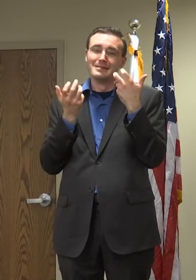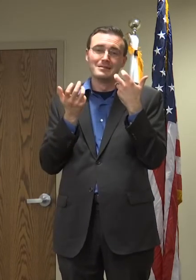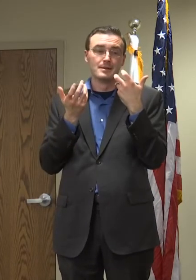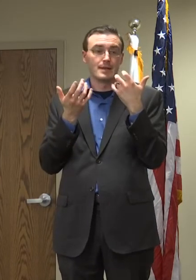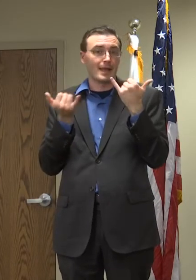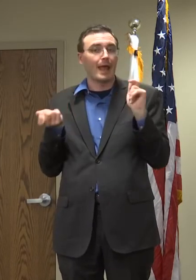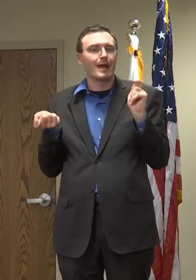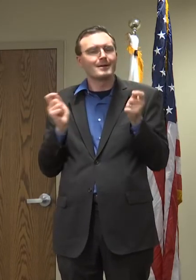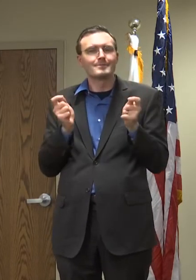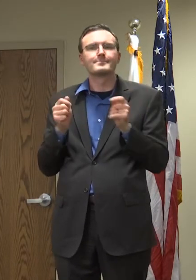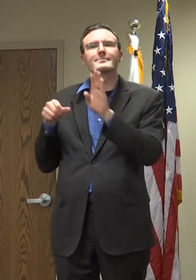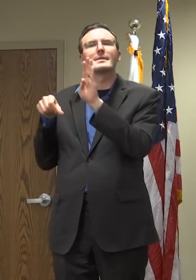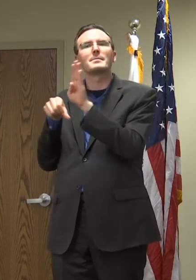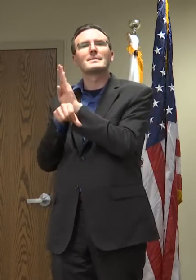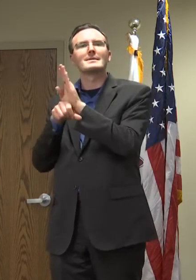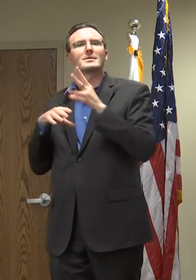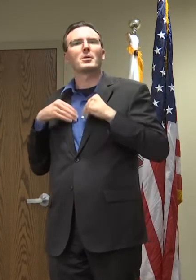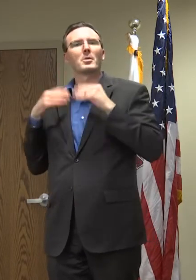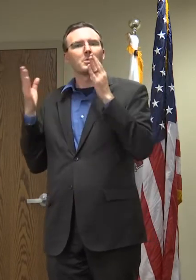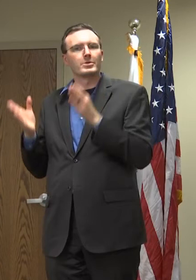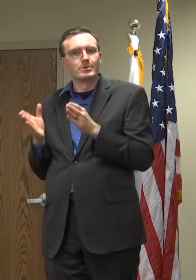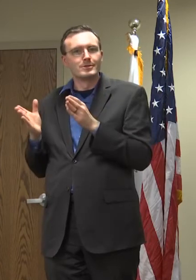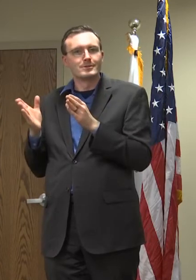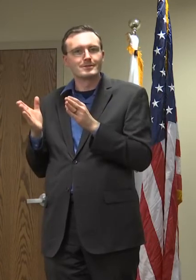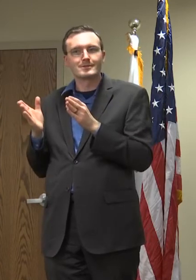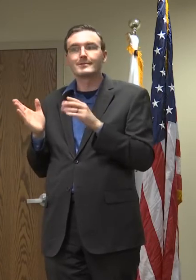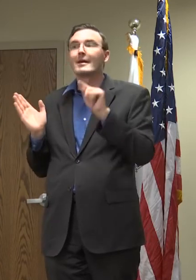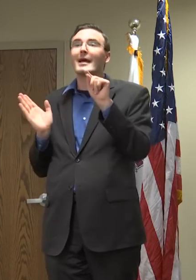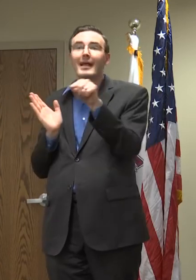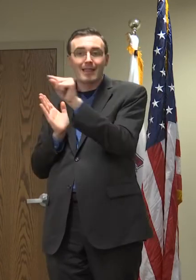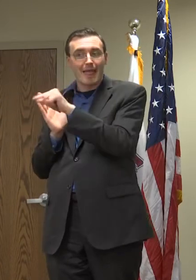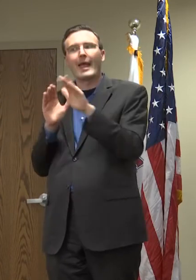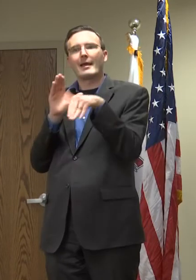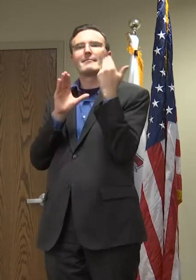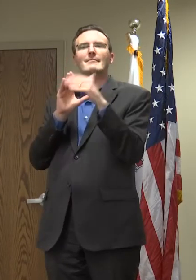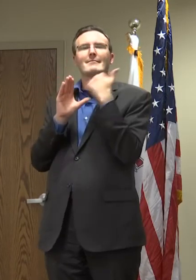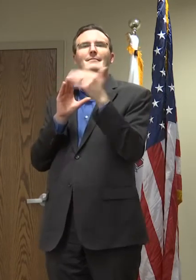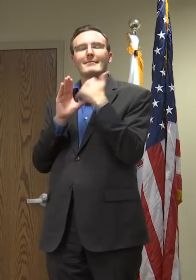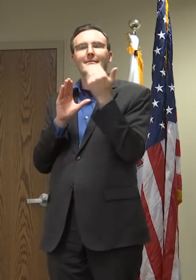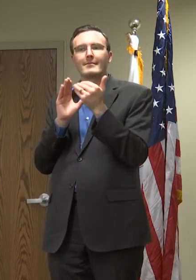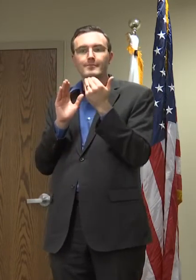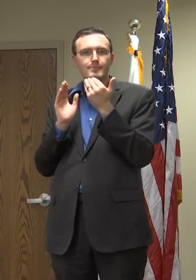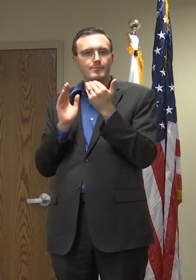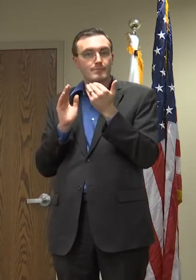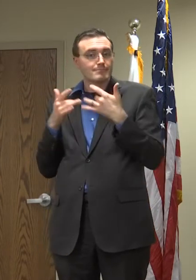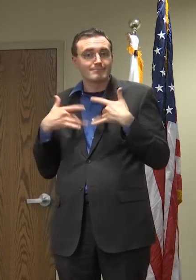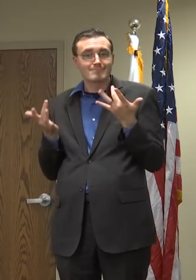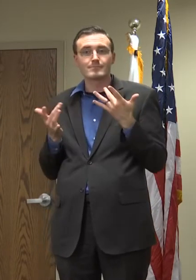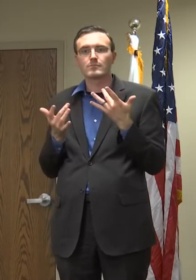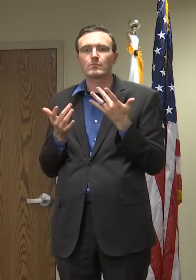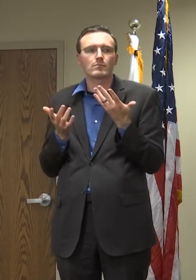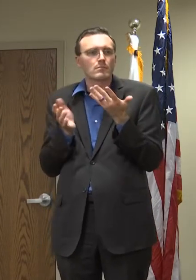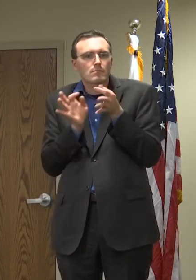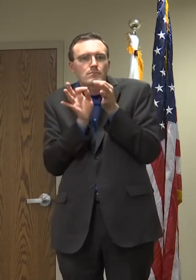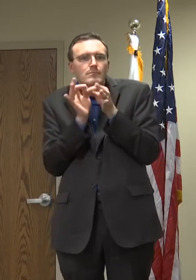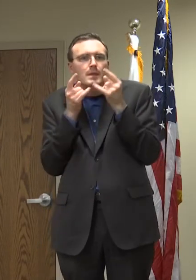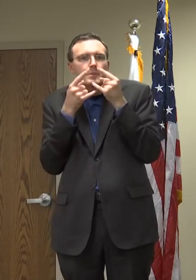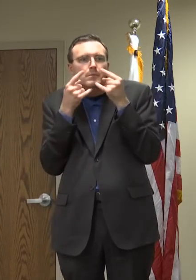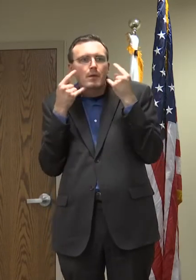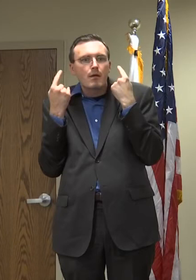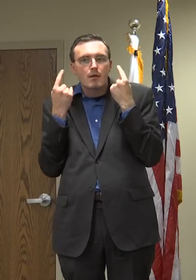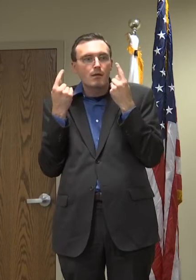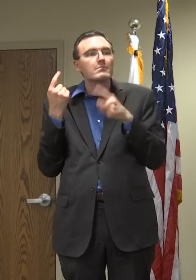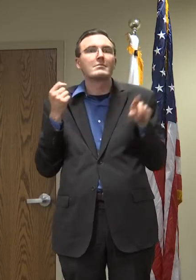so badly just do the very basic things to keep our doors open? And so it's a frustration on everyday citizens